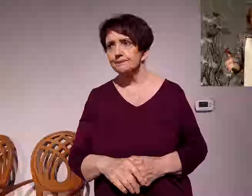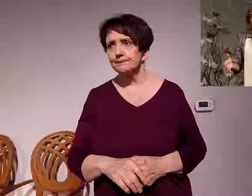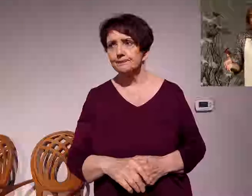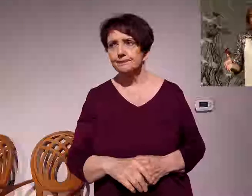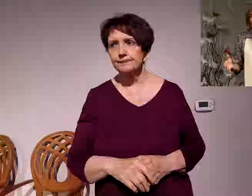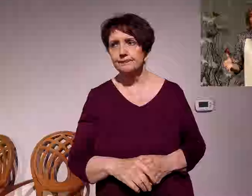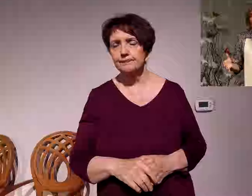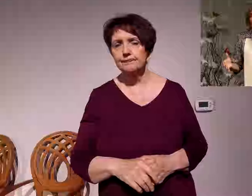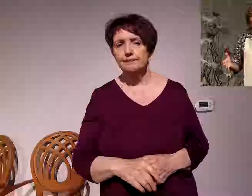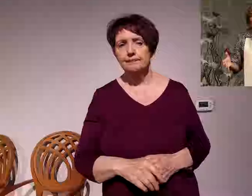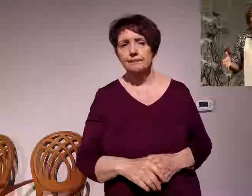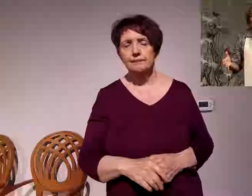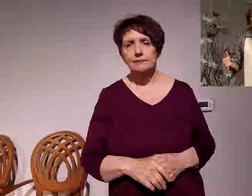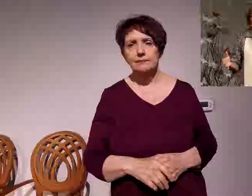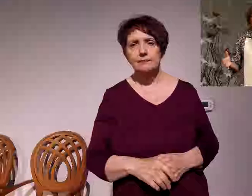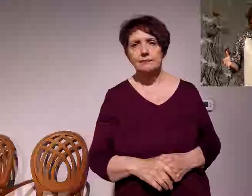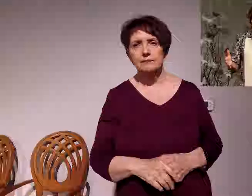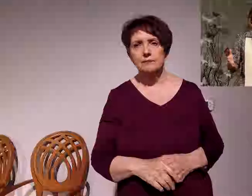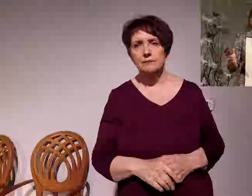we use.